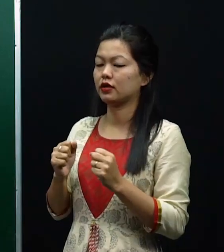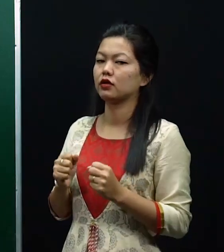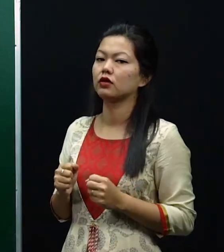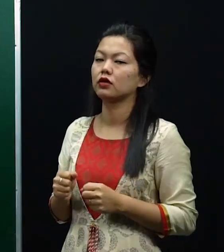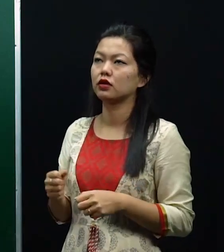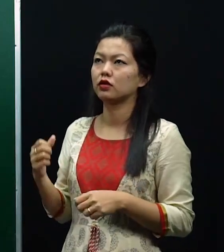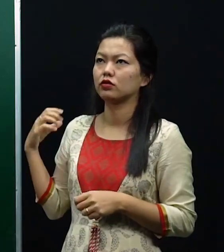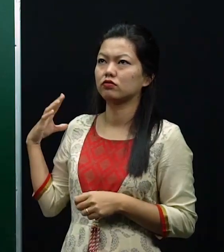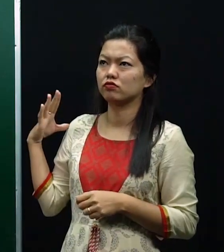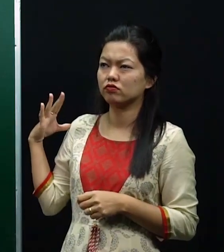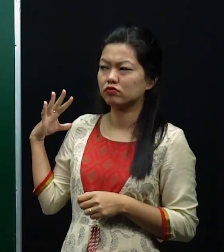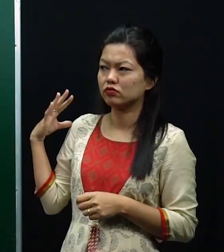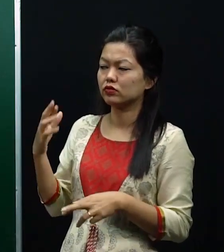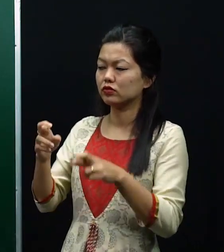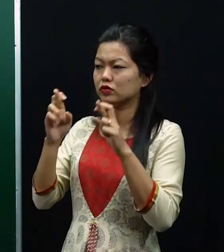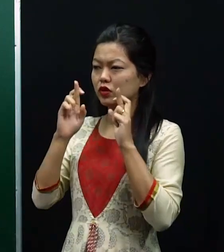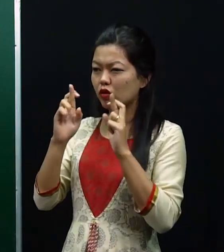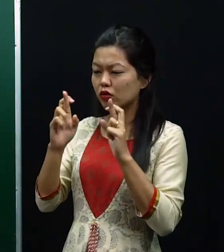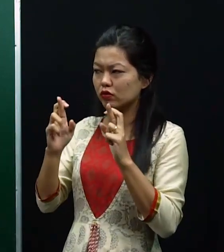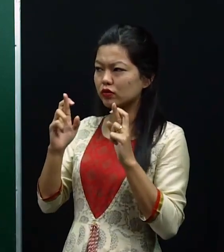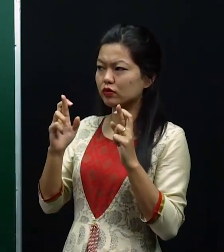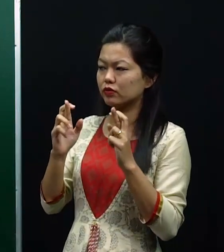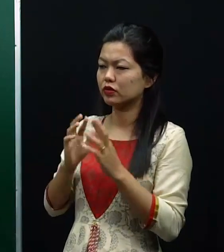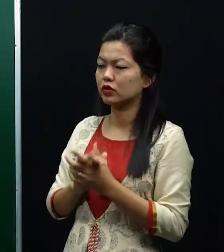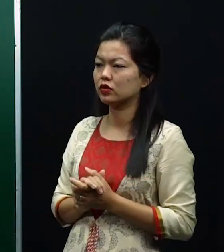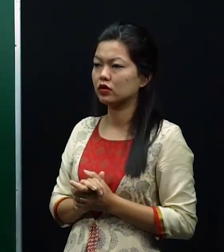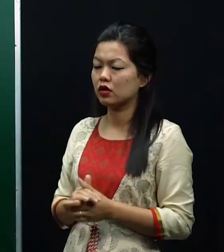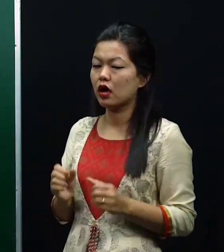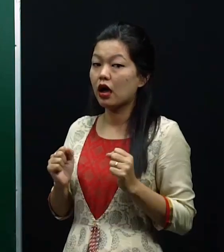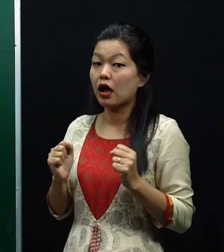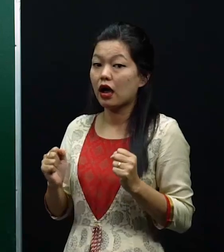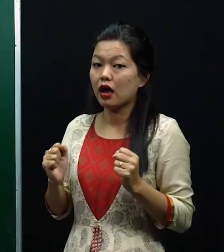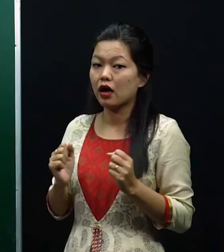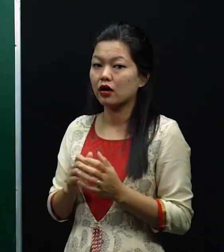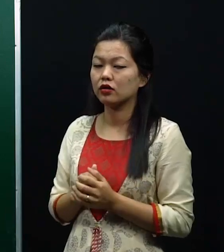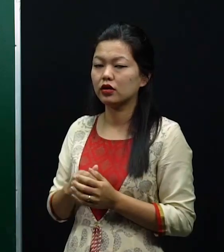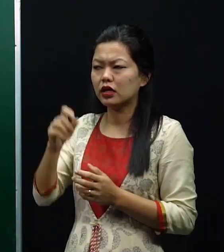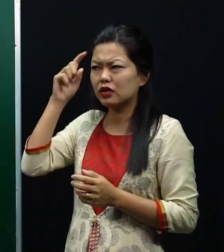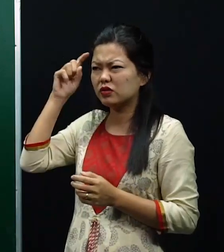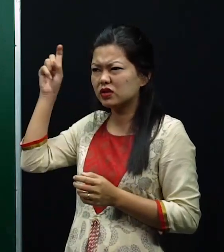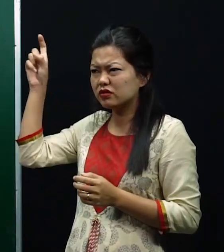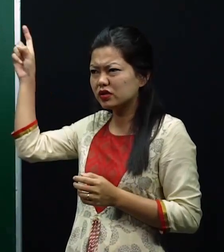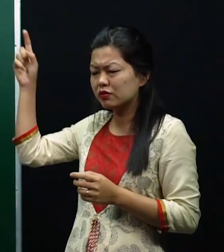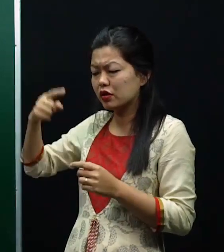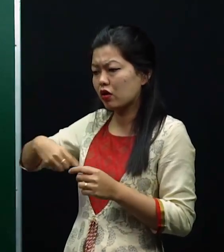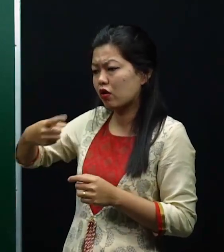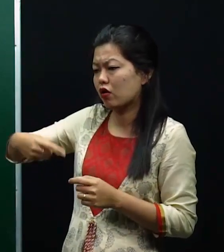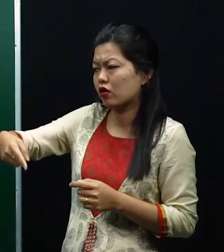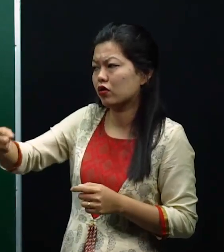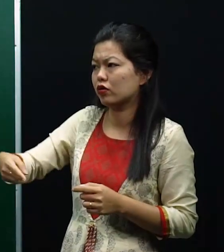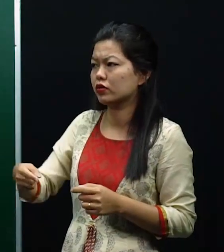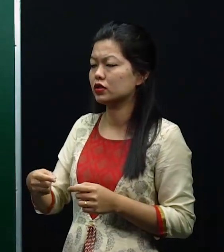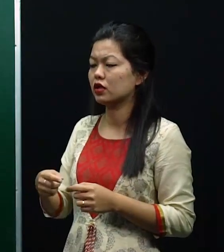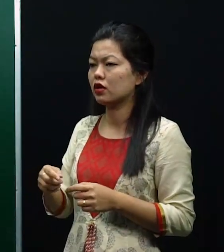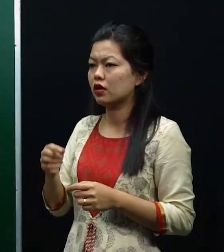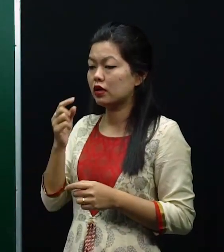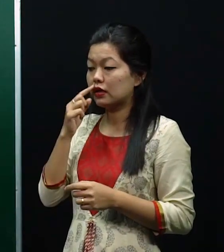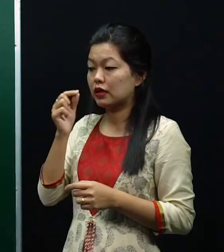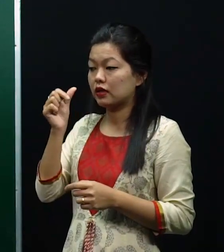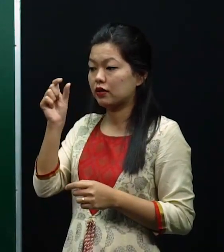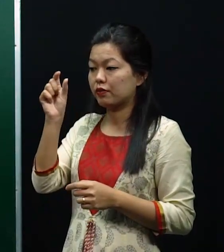beings, which would have all the good qualities that a person needs to have. And these are some reasons that kept his hope moving